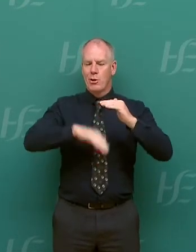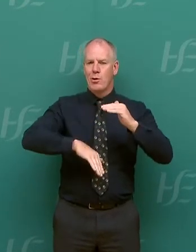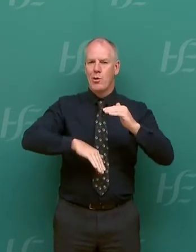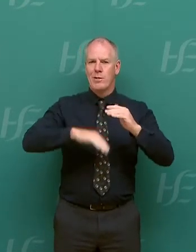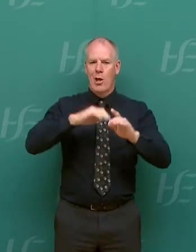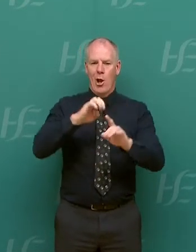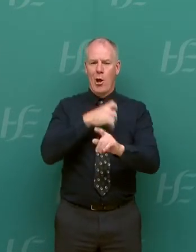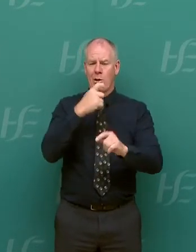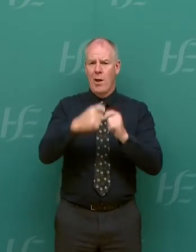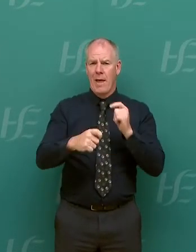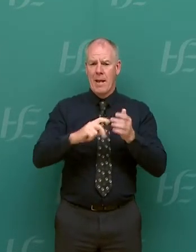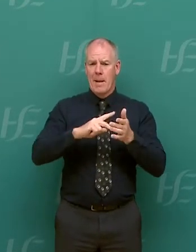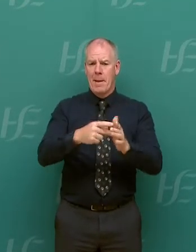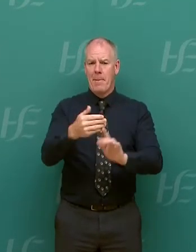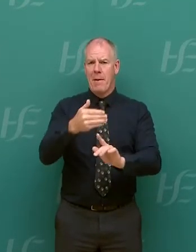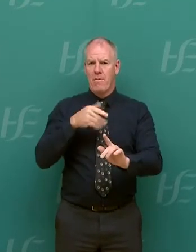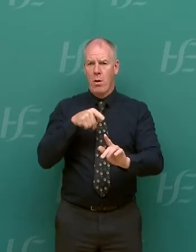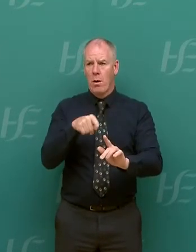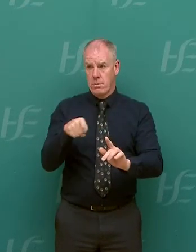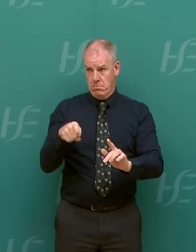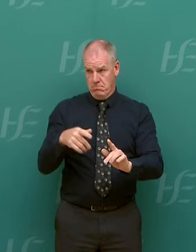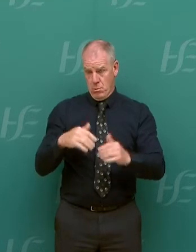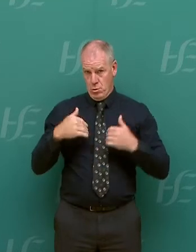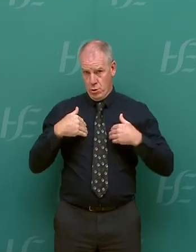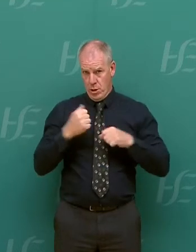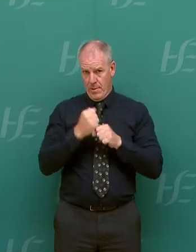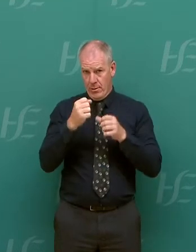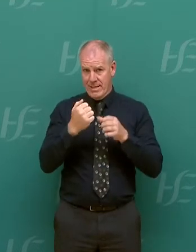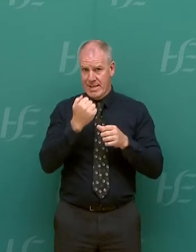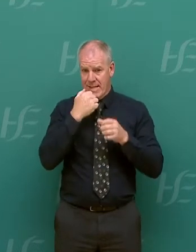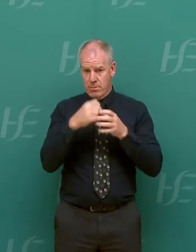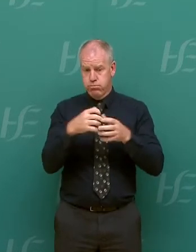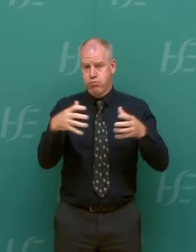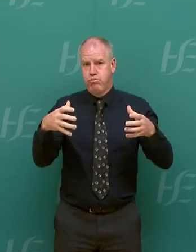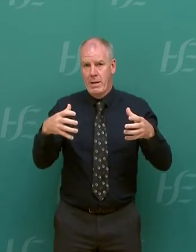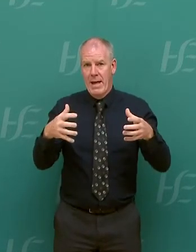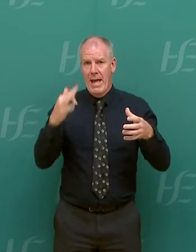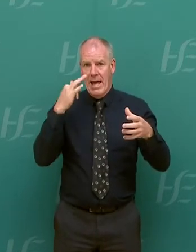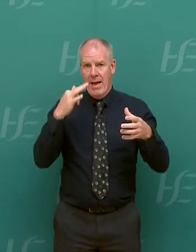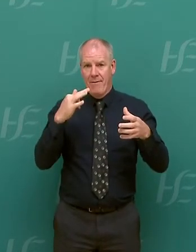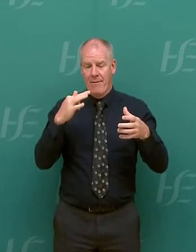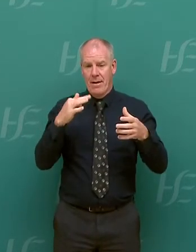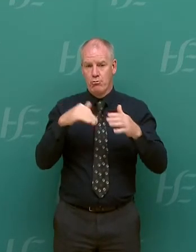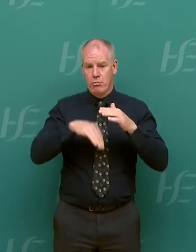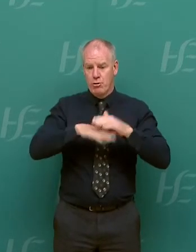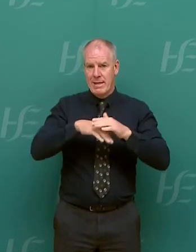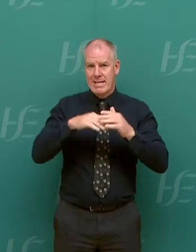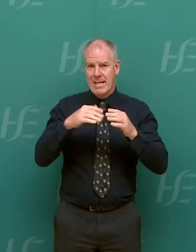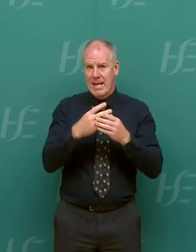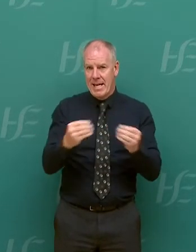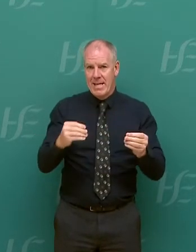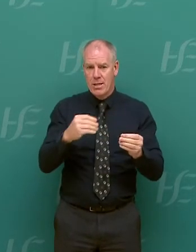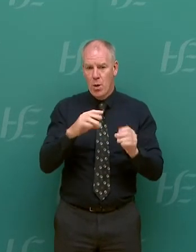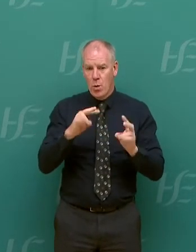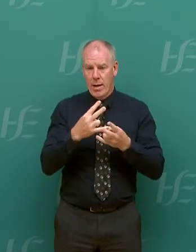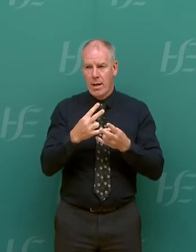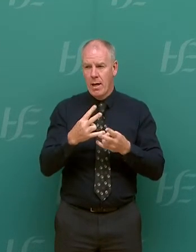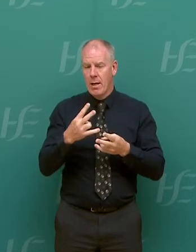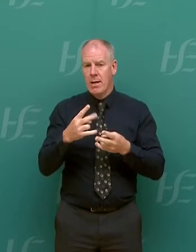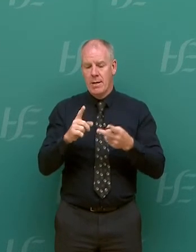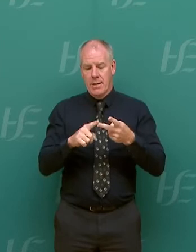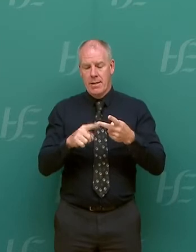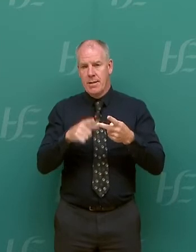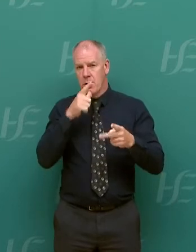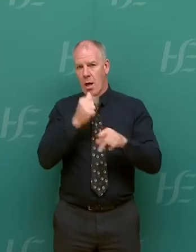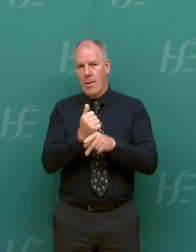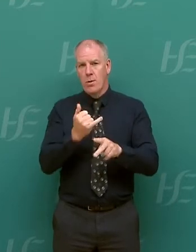originally planned. Are you concerned that there could be a second wave if restrictions are eased too quickly? And in relation to schools, do you expect